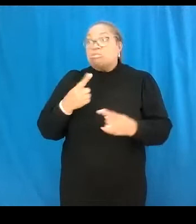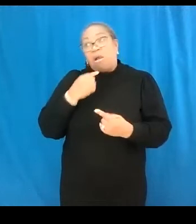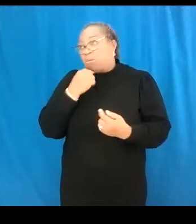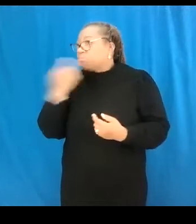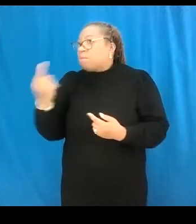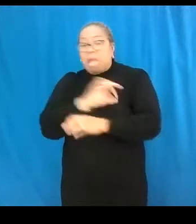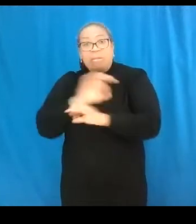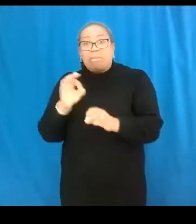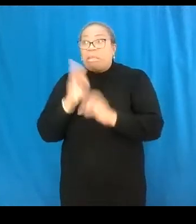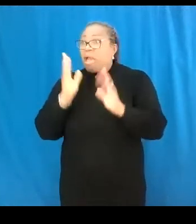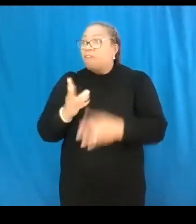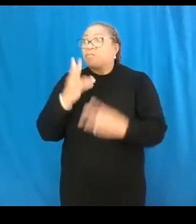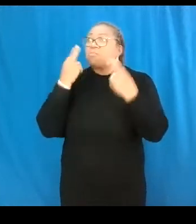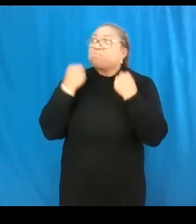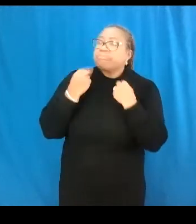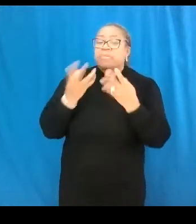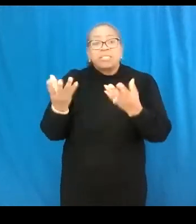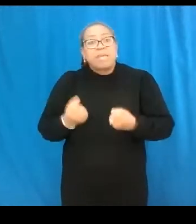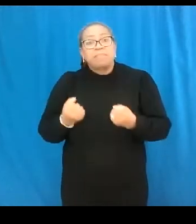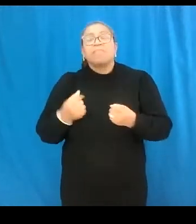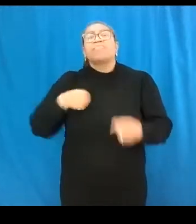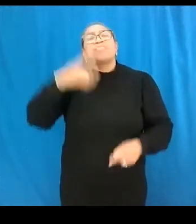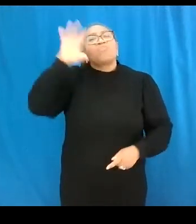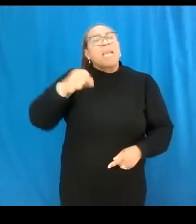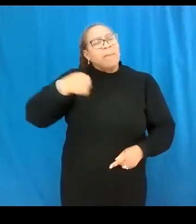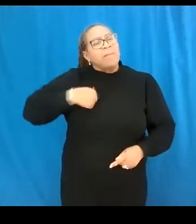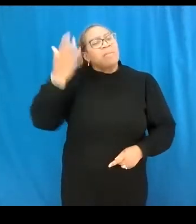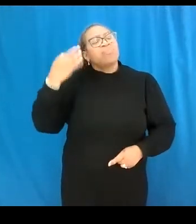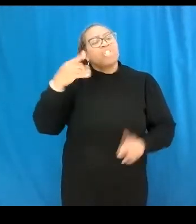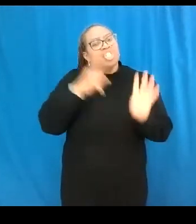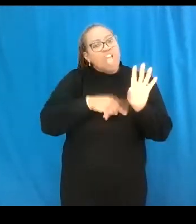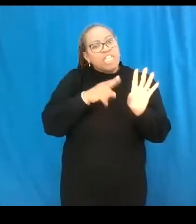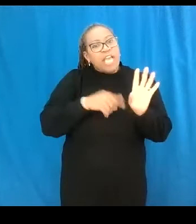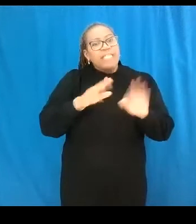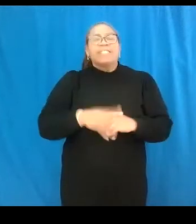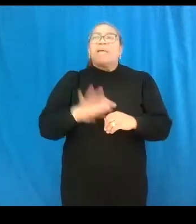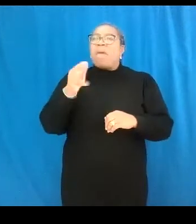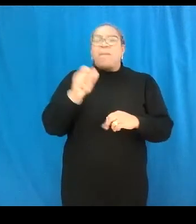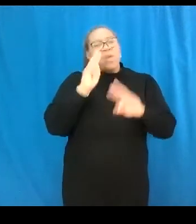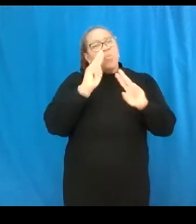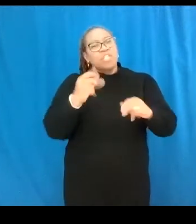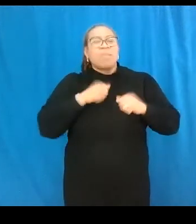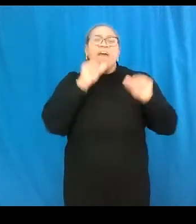Let me use The Crown, for example. And it's getting to a really juicy,